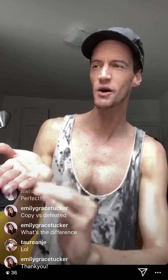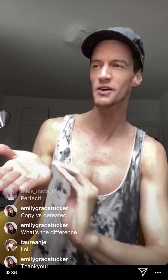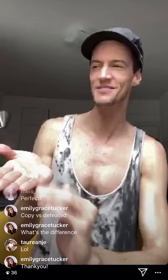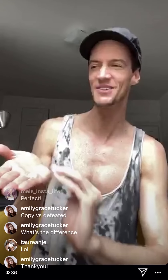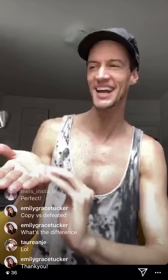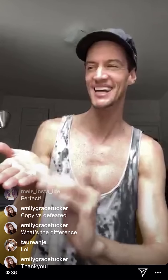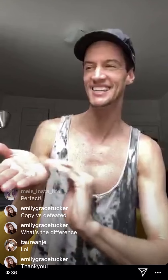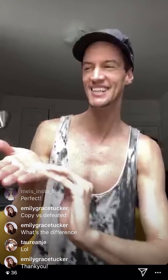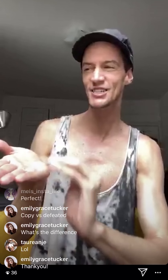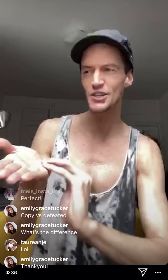your hand. Excuse me,